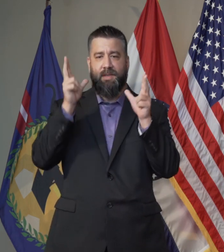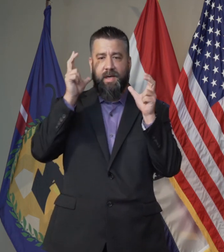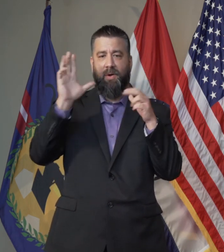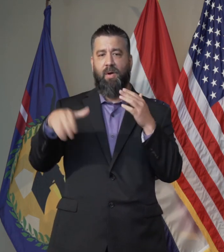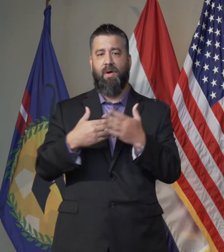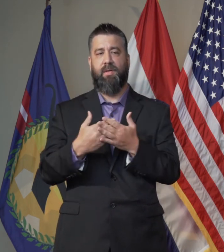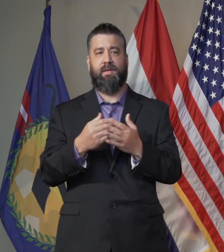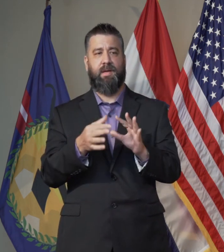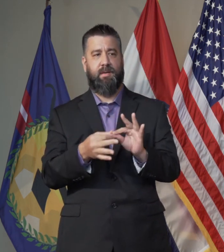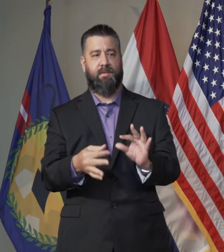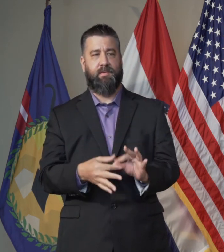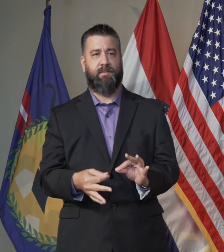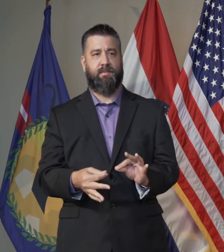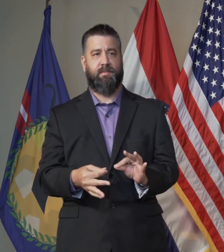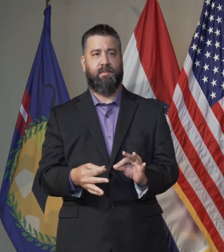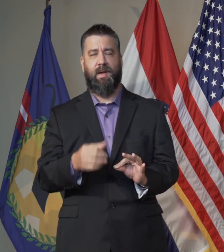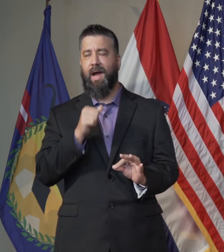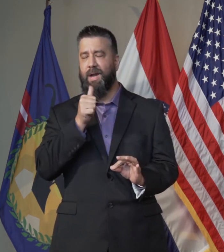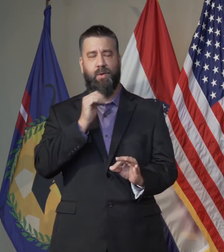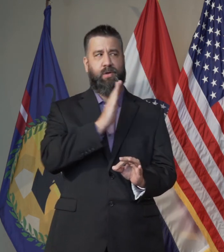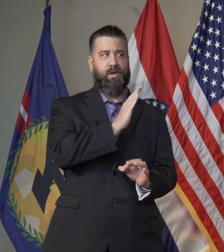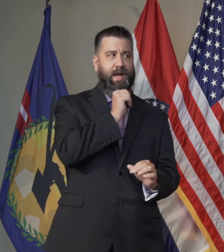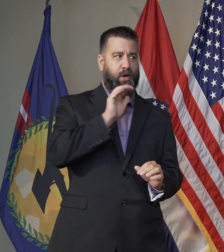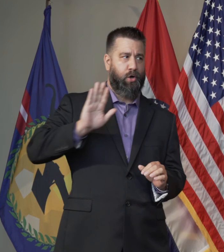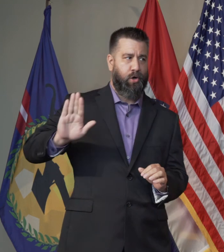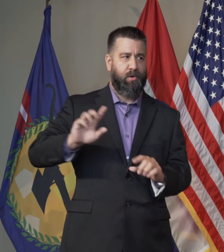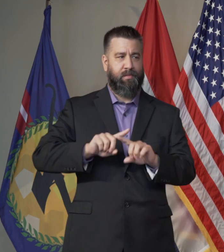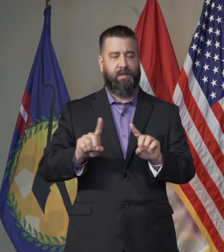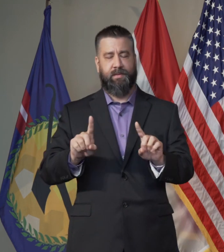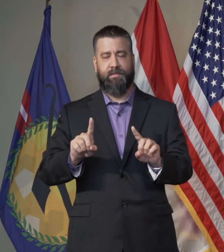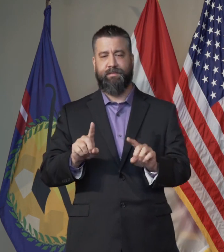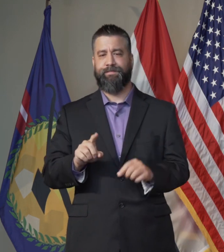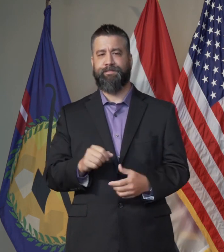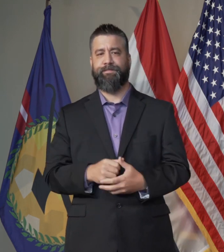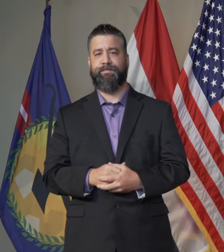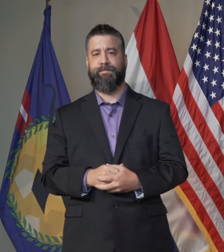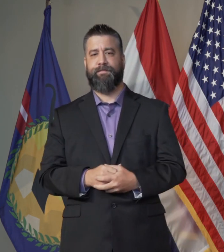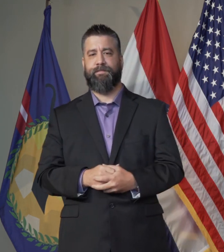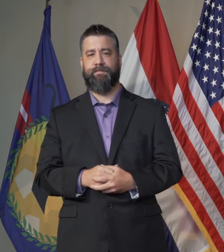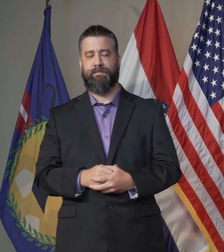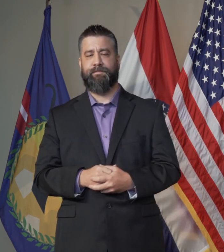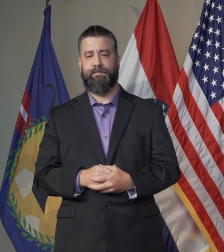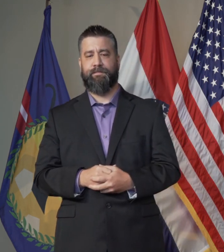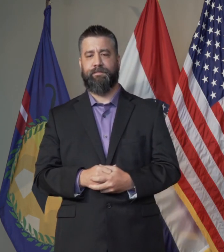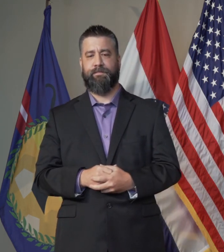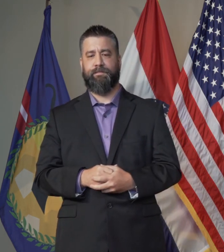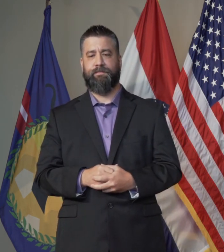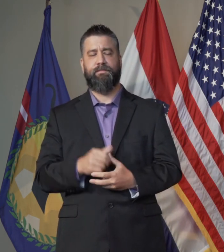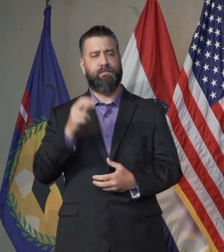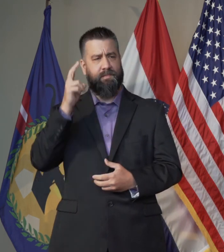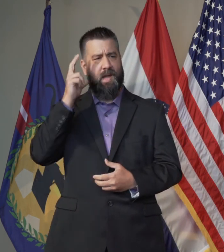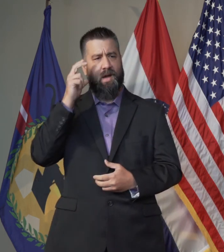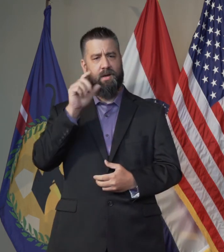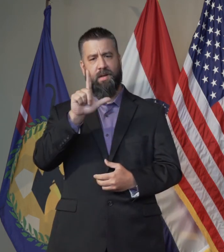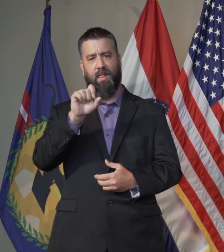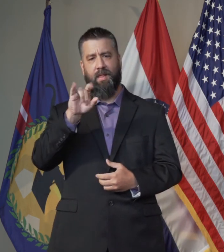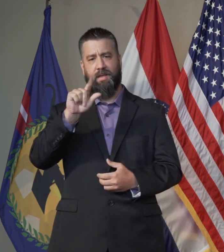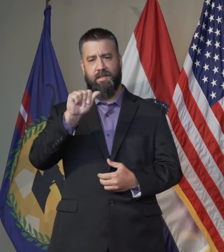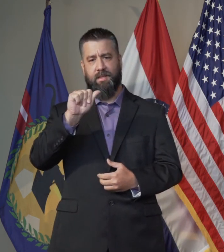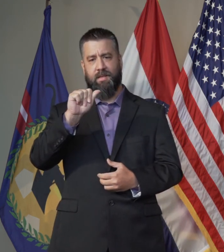What do you, how, I mean, I know Well, you're not curbing. I heard Councilman Clancy, Chairwoman Clancy, say that she